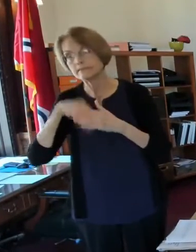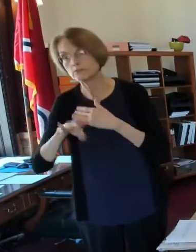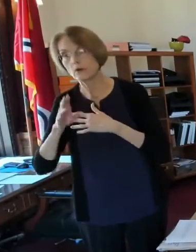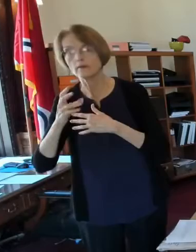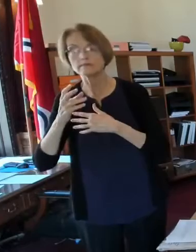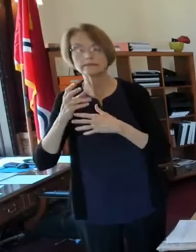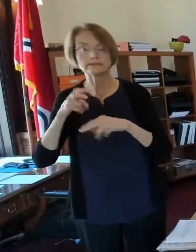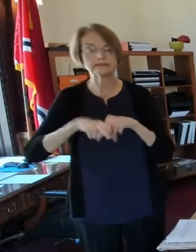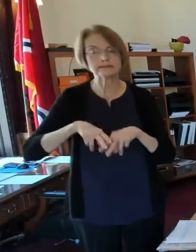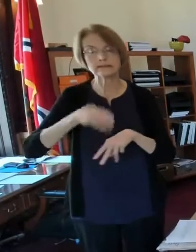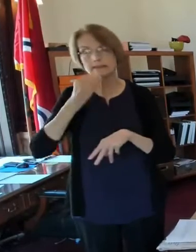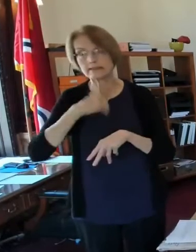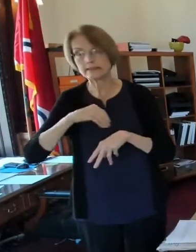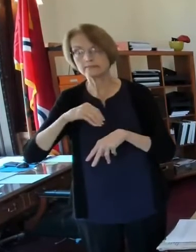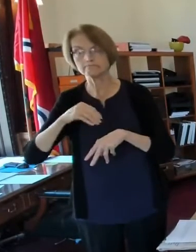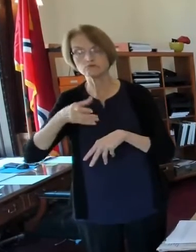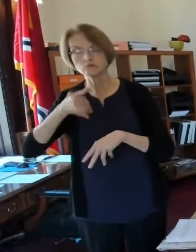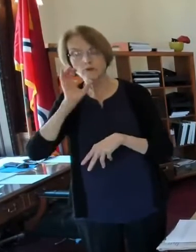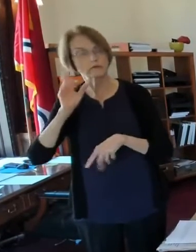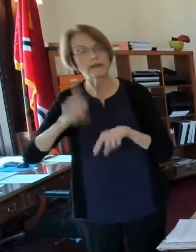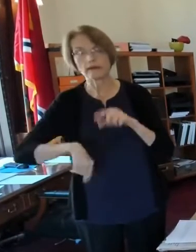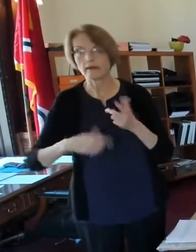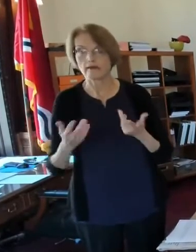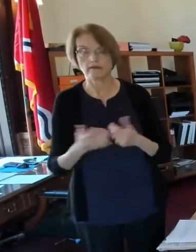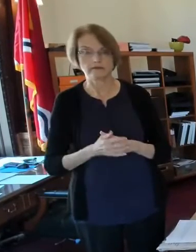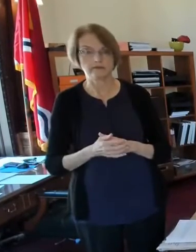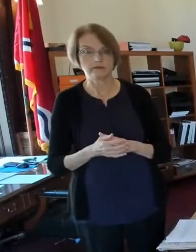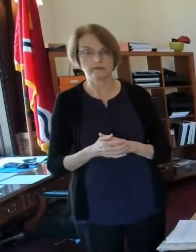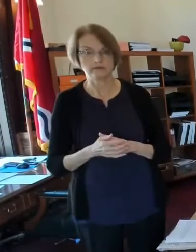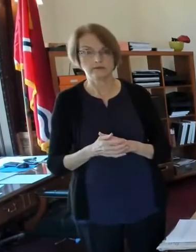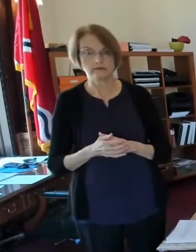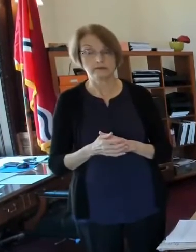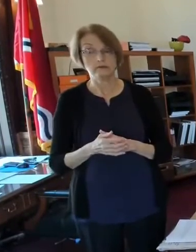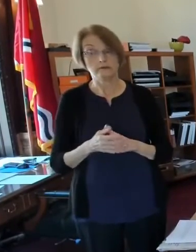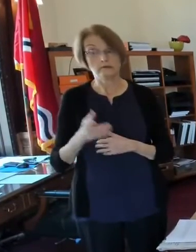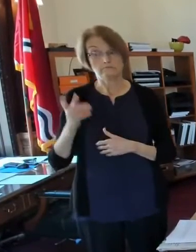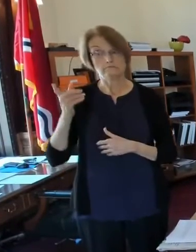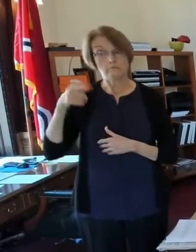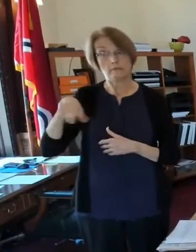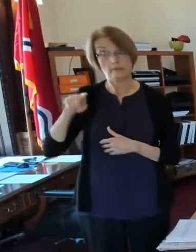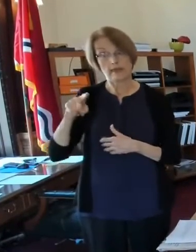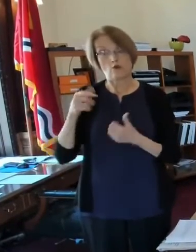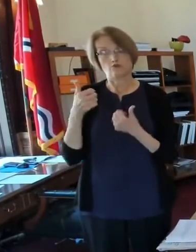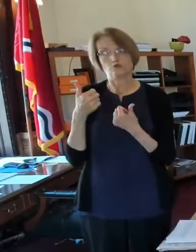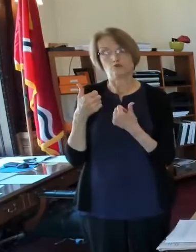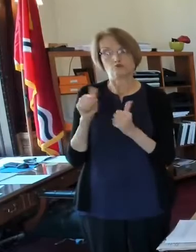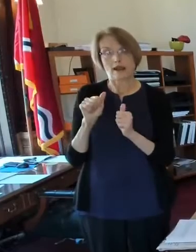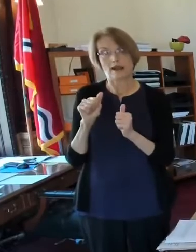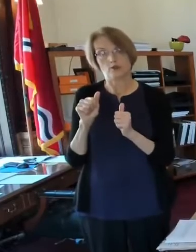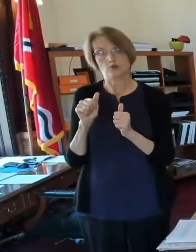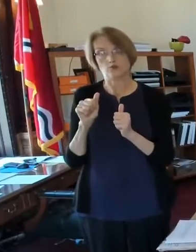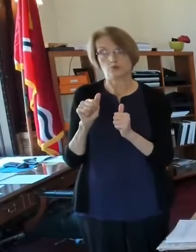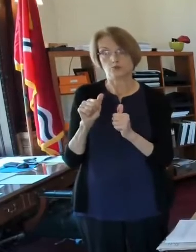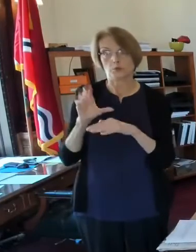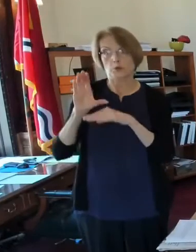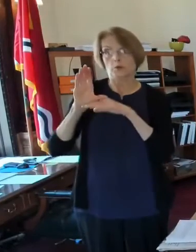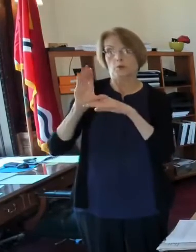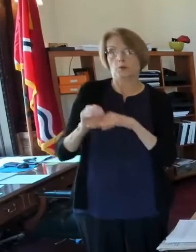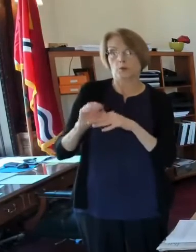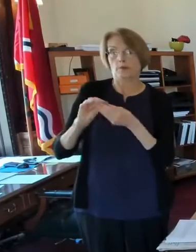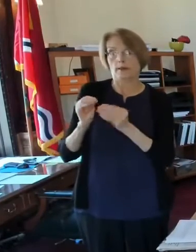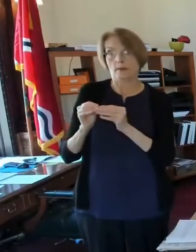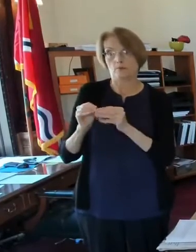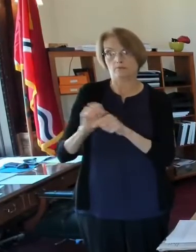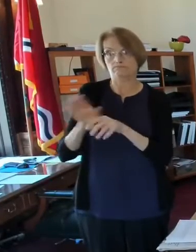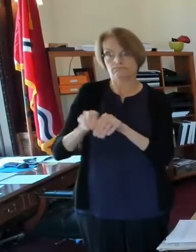bar service. I know that they are trying to get their positivity rate down to the